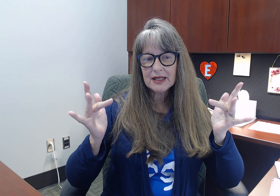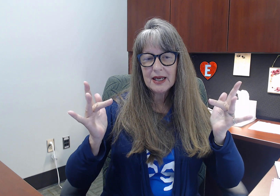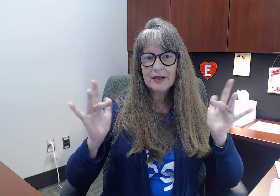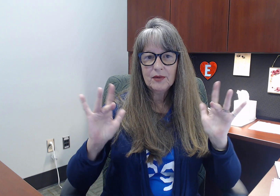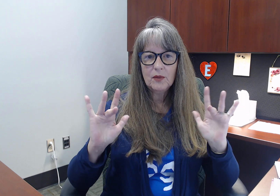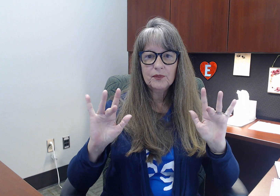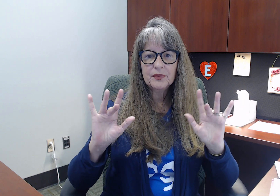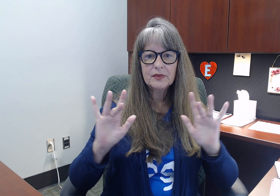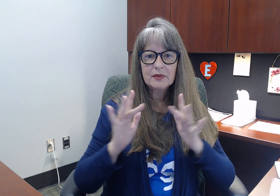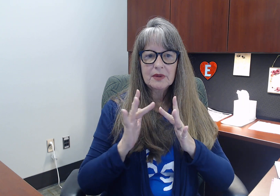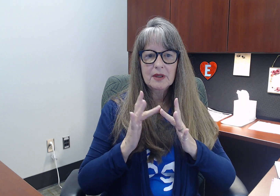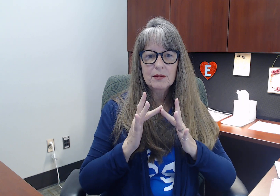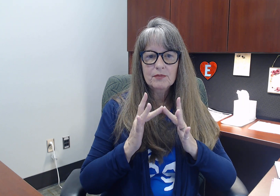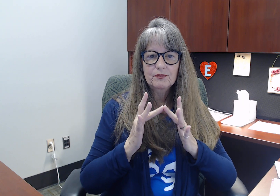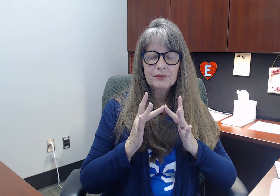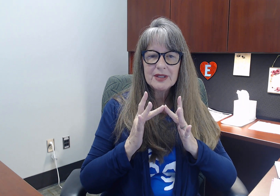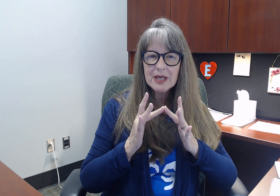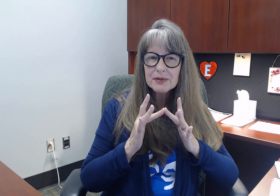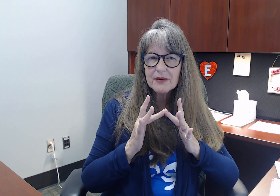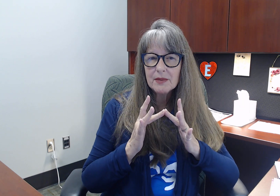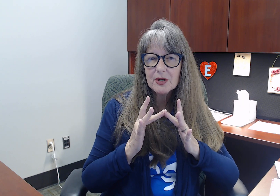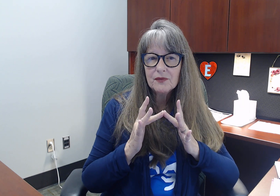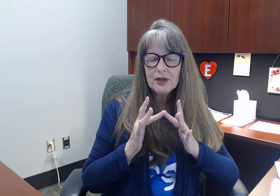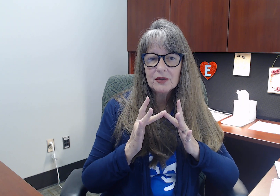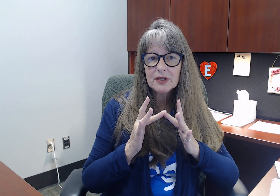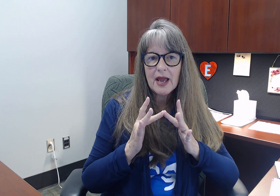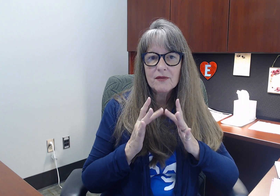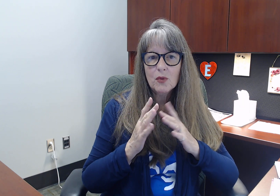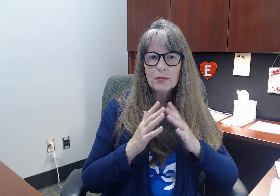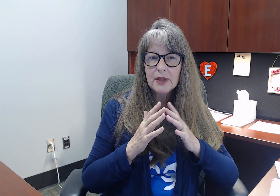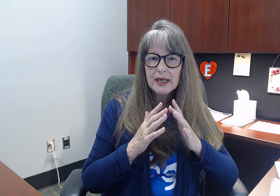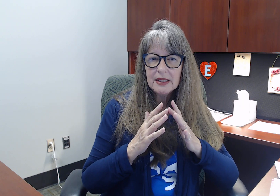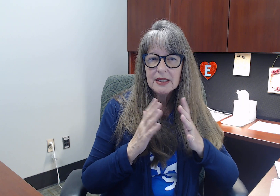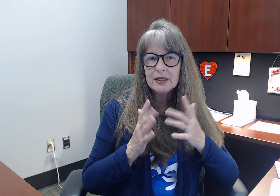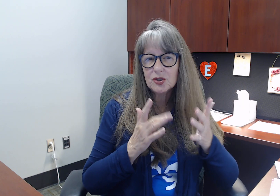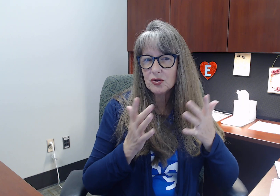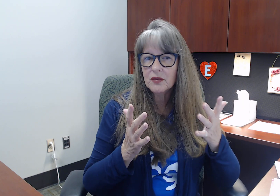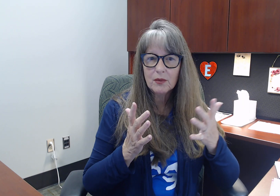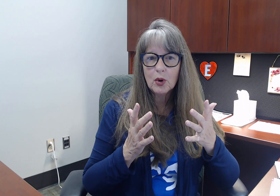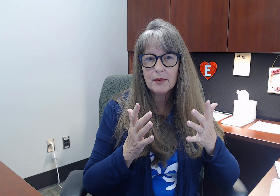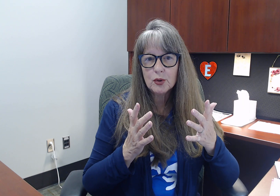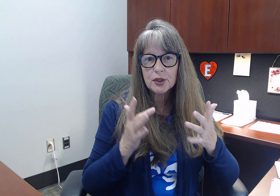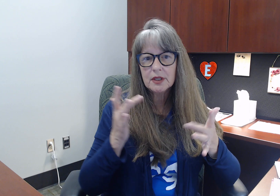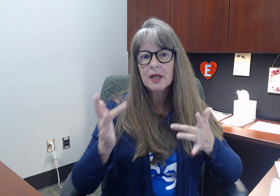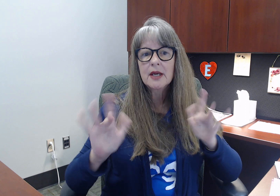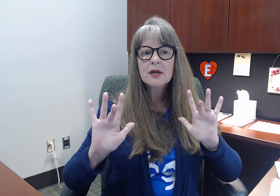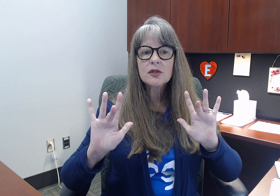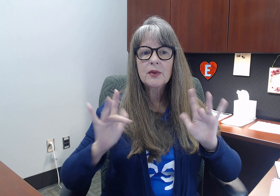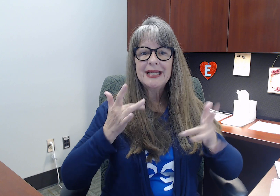and the tips of the middle fingers have more blood in it, and it's used for more emotion. So